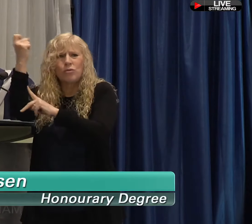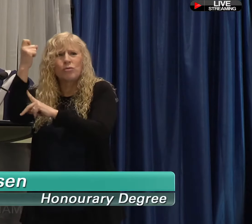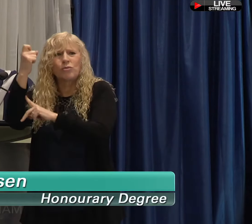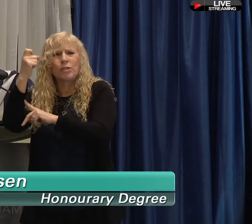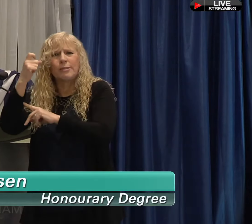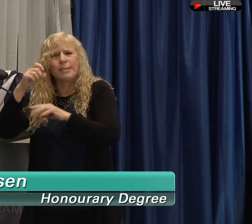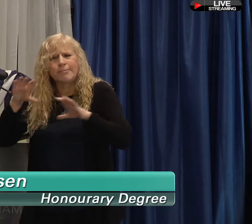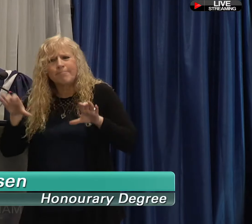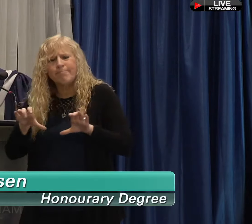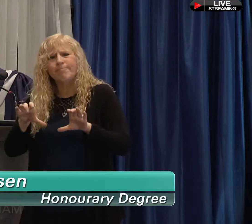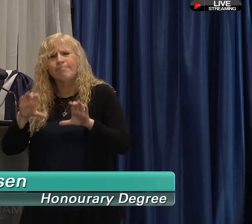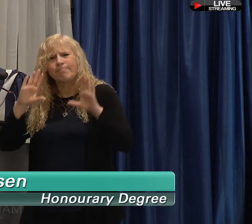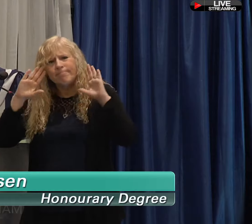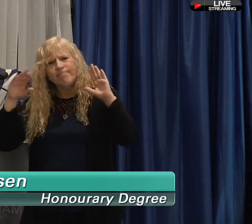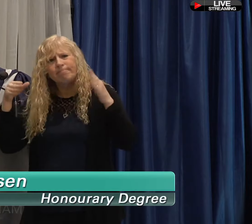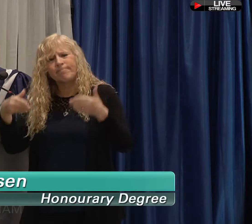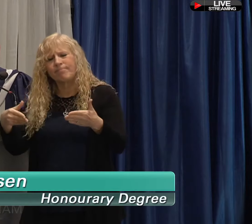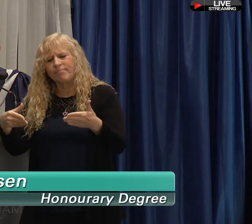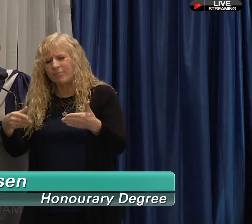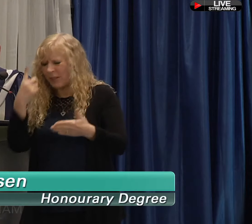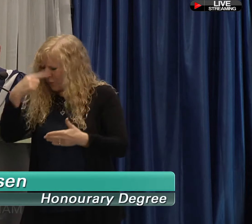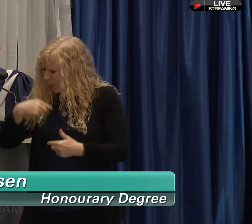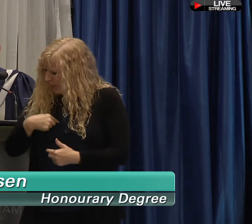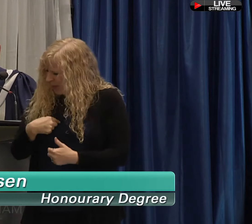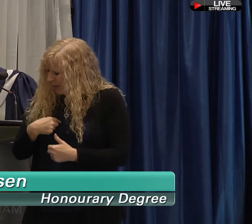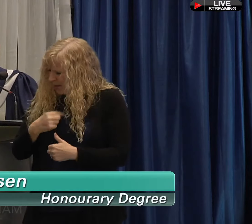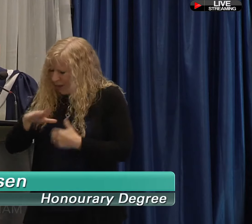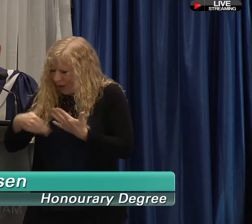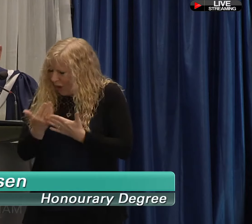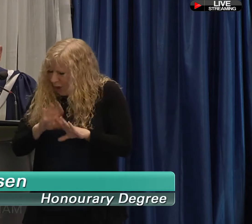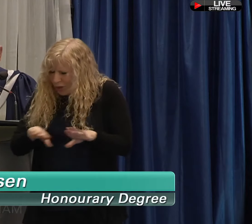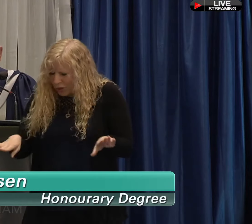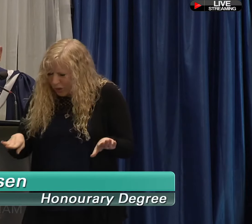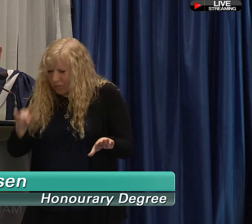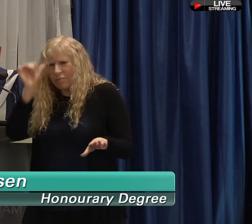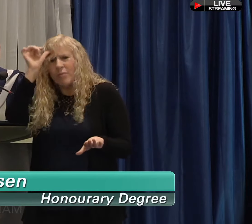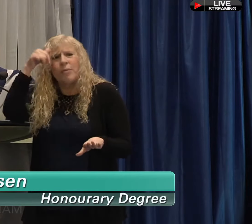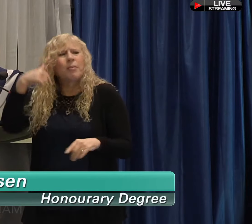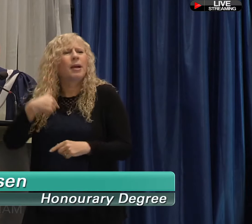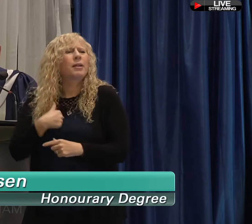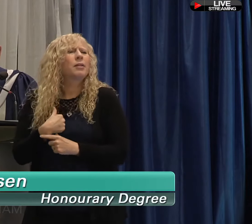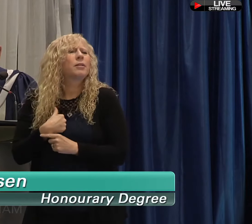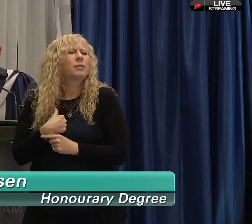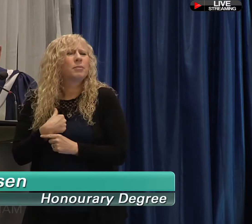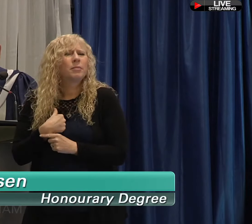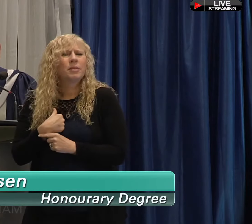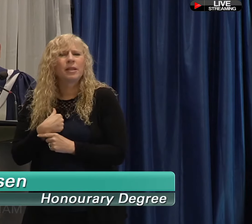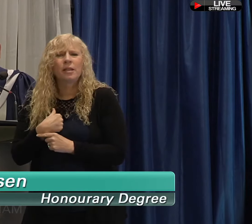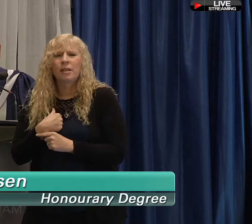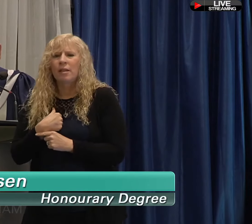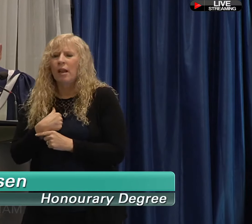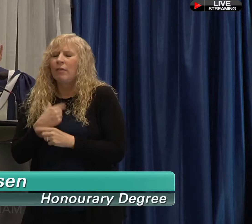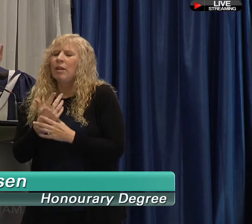For me, all of these children are a reminder of the great privilege